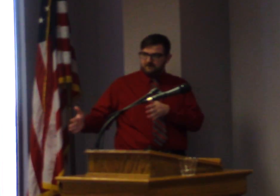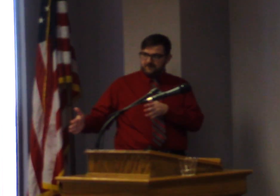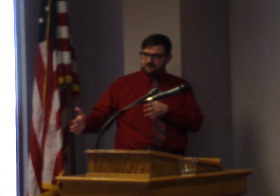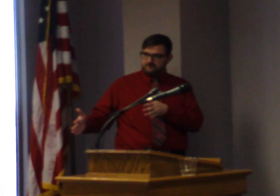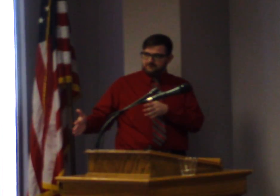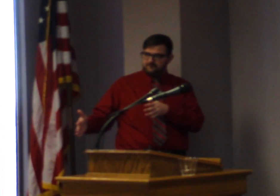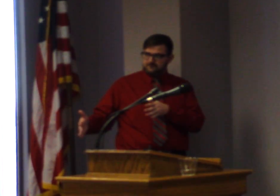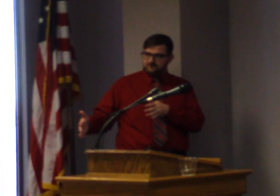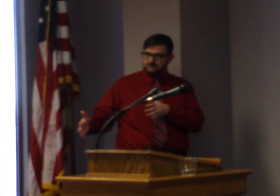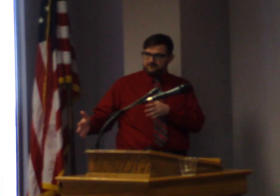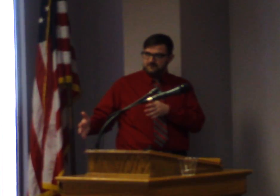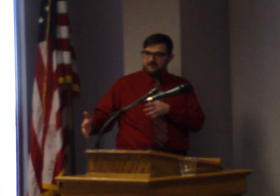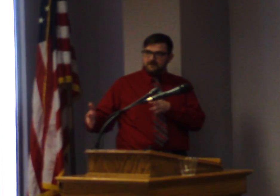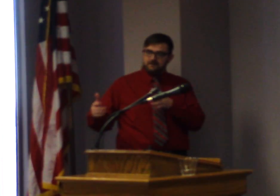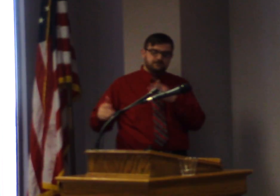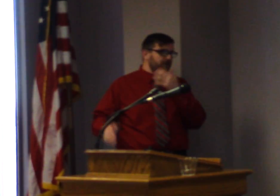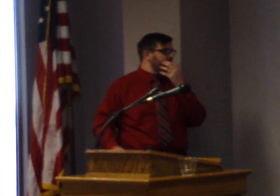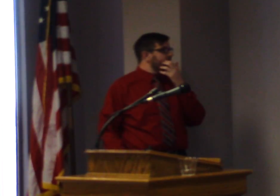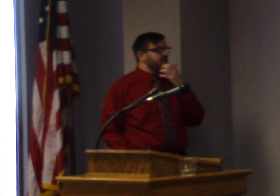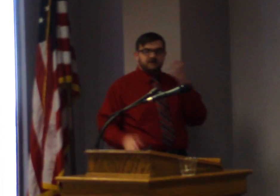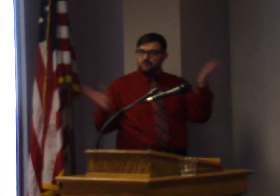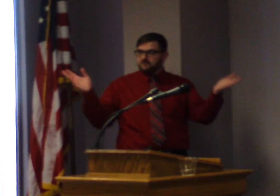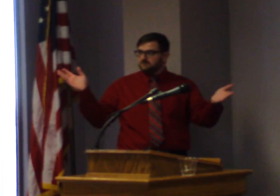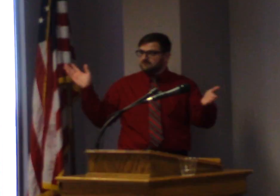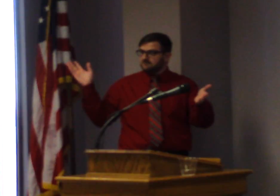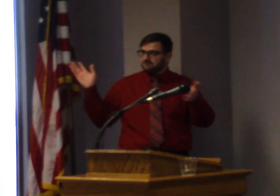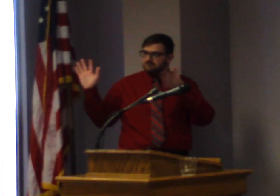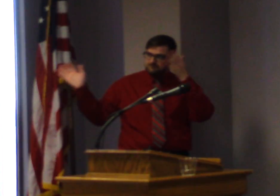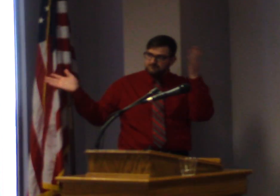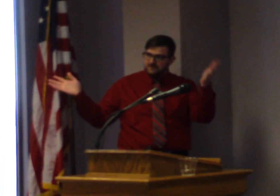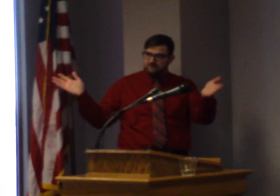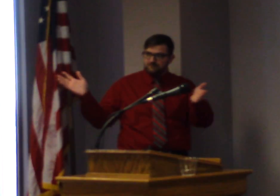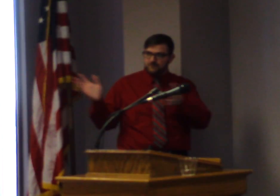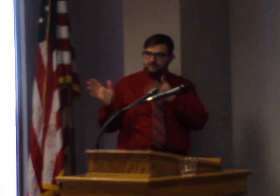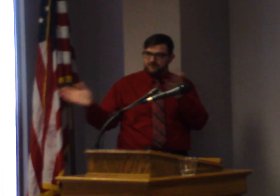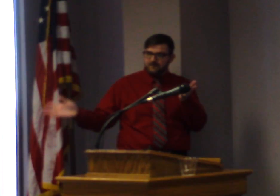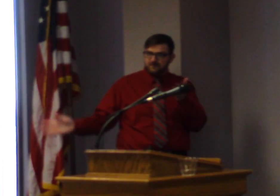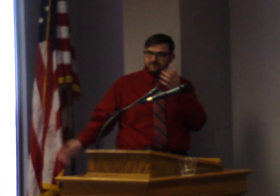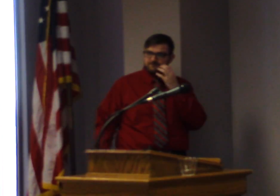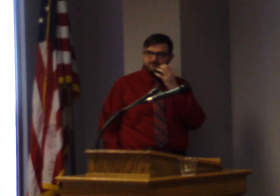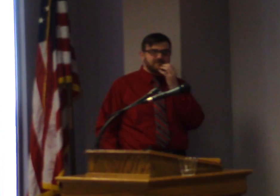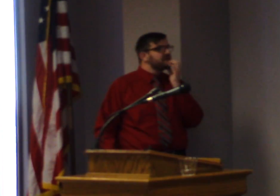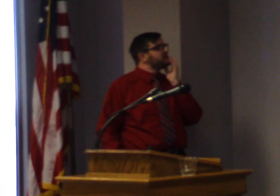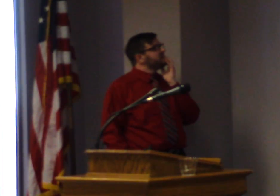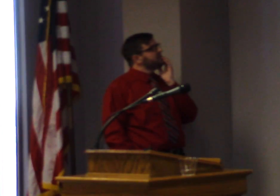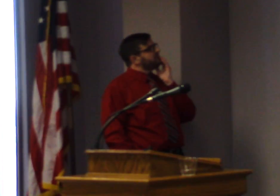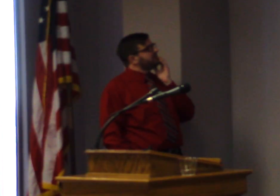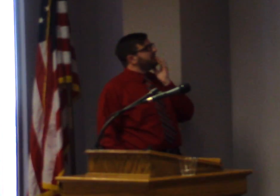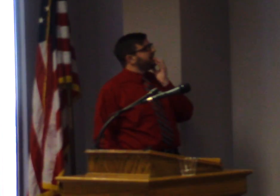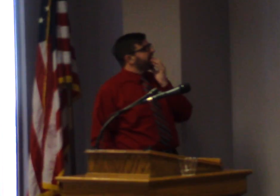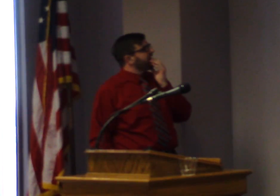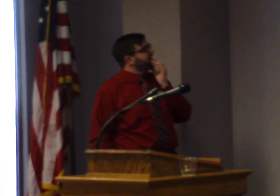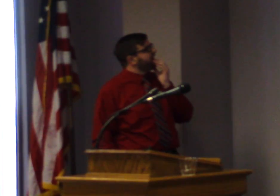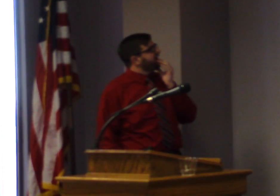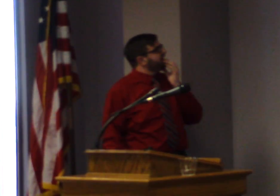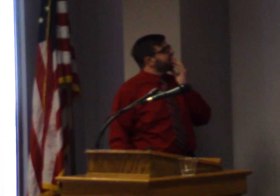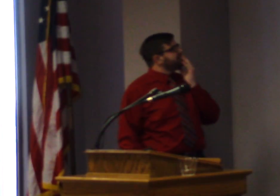environment. So, any questions? Food for thought? Alright.